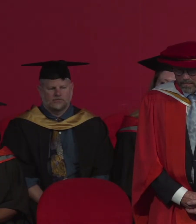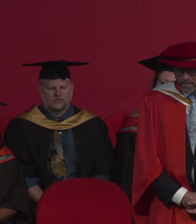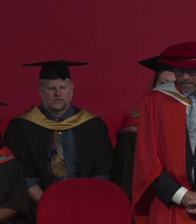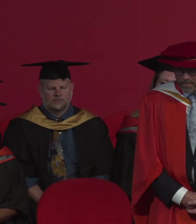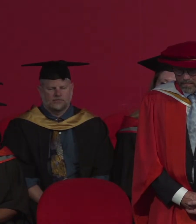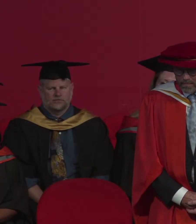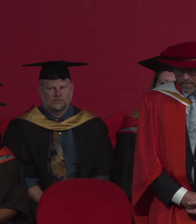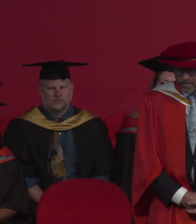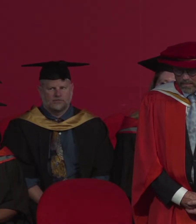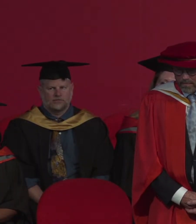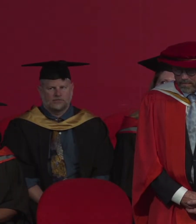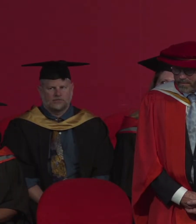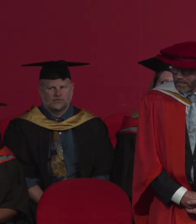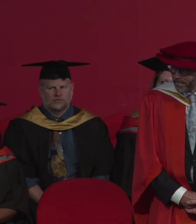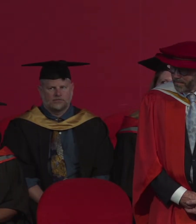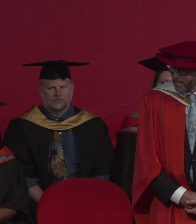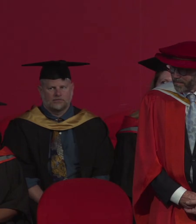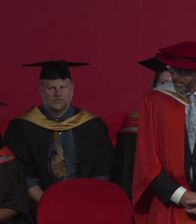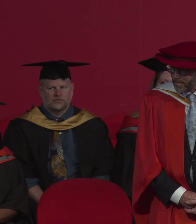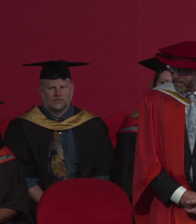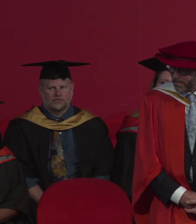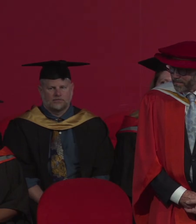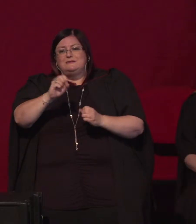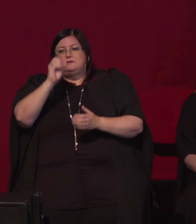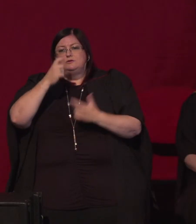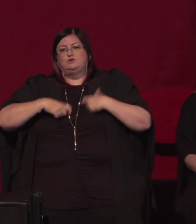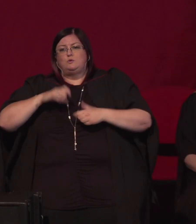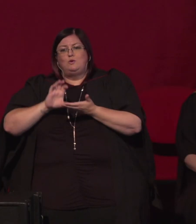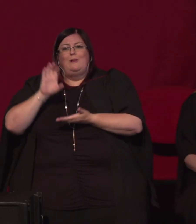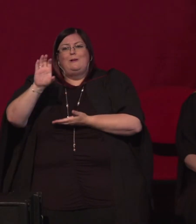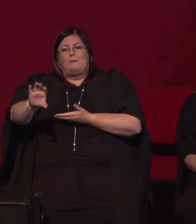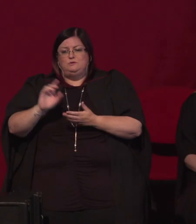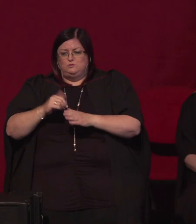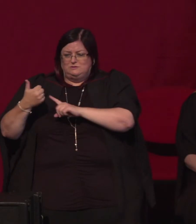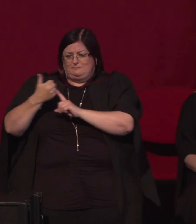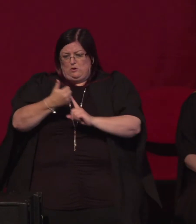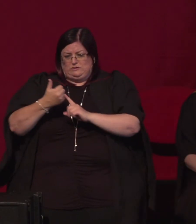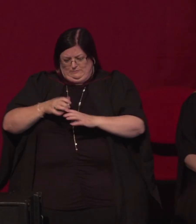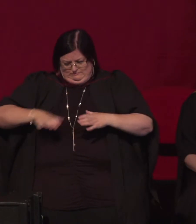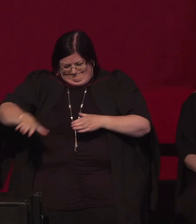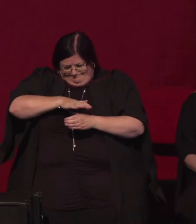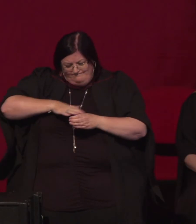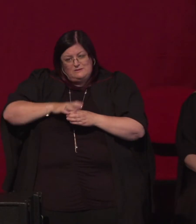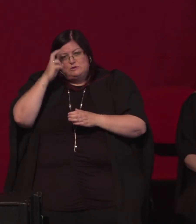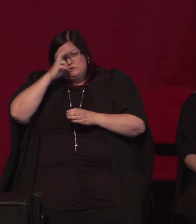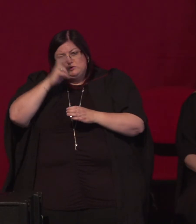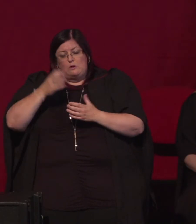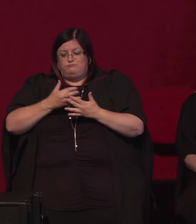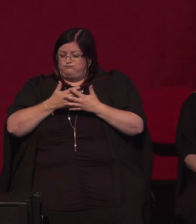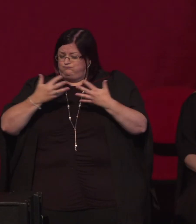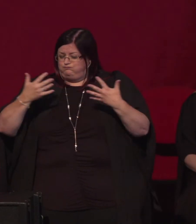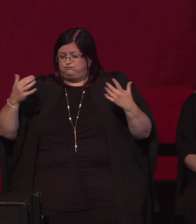his experiences and social capital to support Stoke-on-Trent in so many ways.